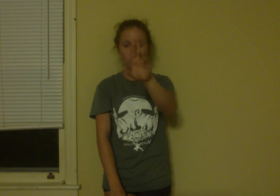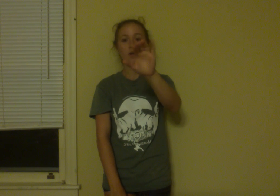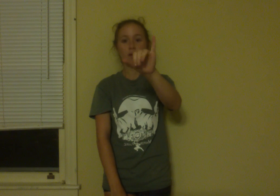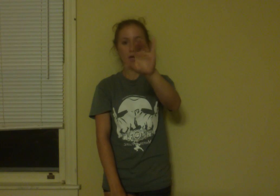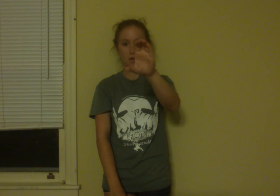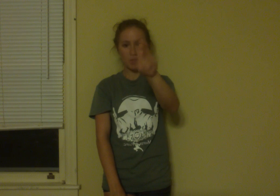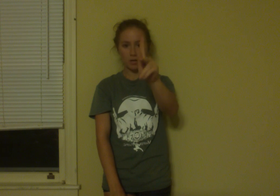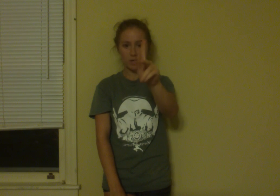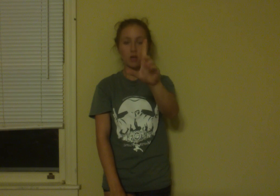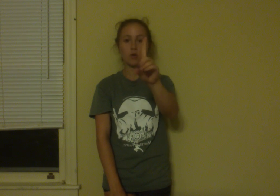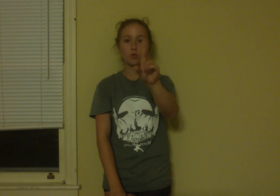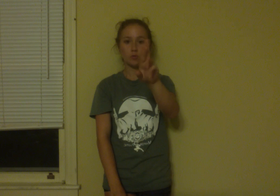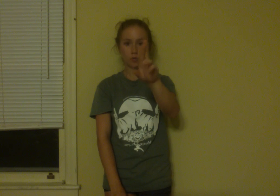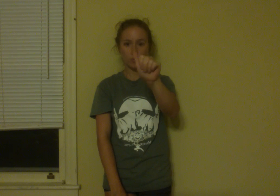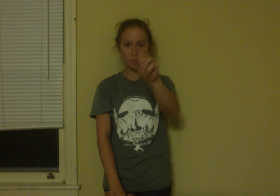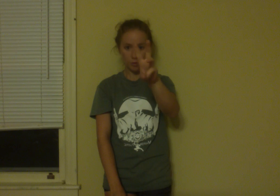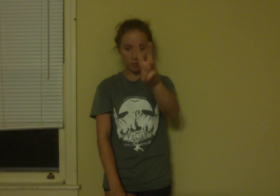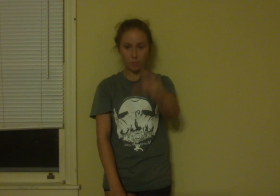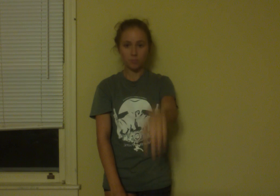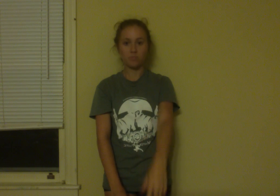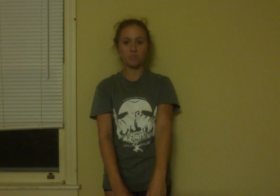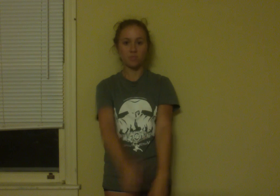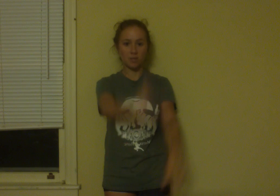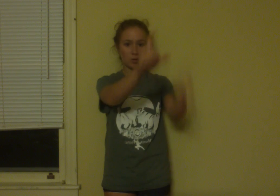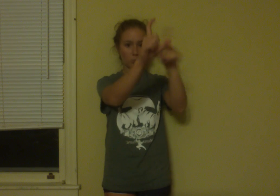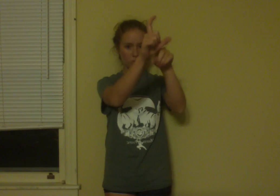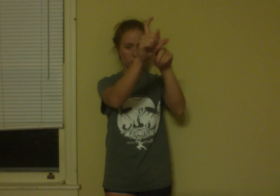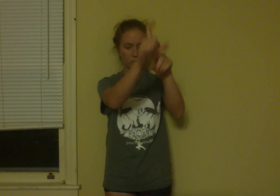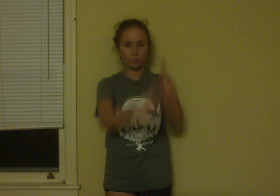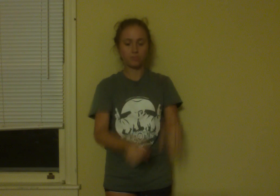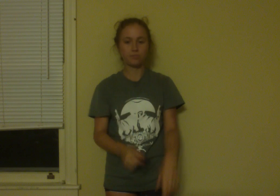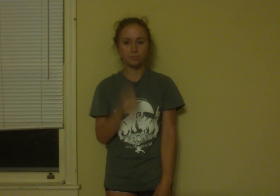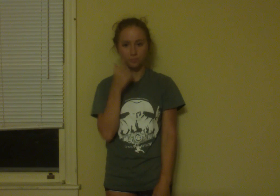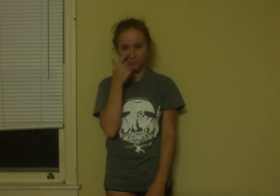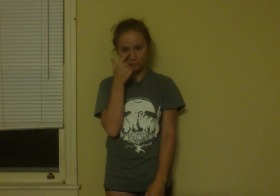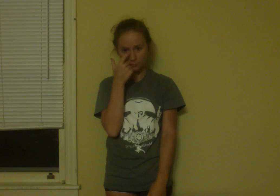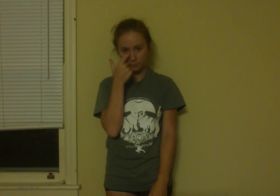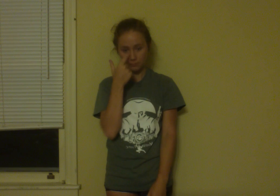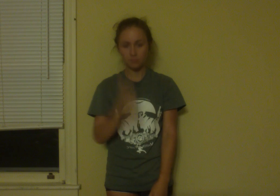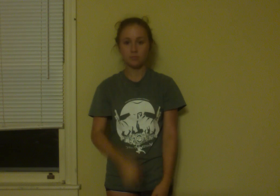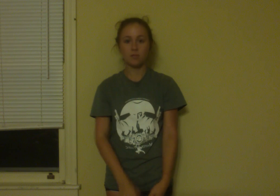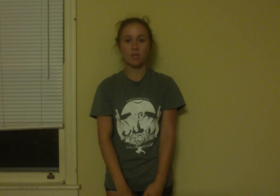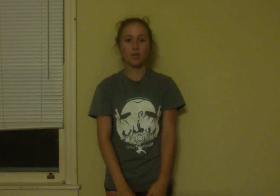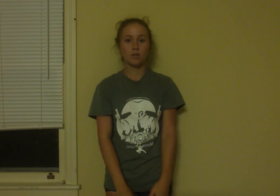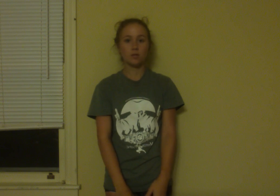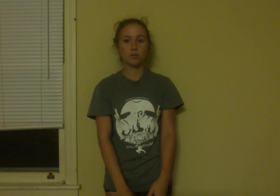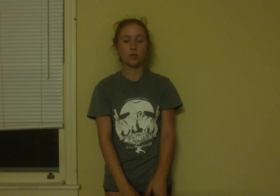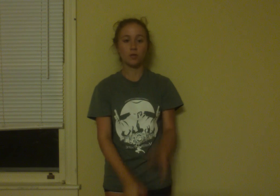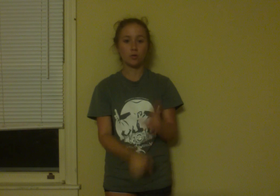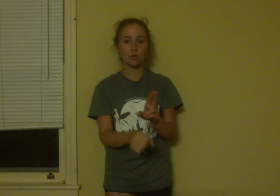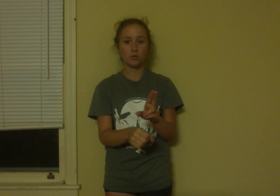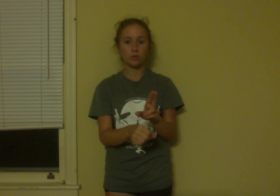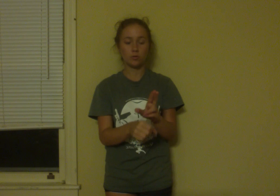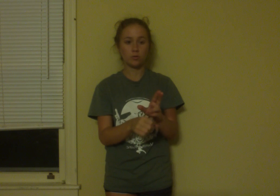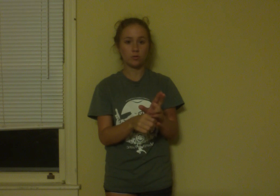Make a huge span way out right. Go into undercling, and you do a dyno